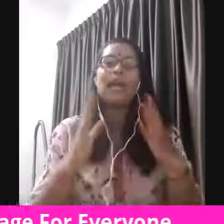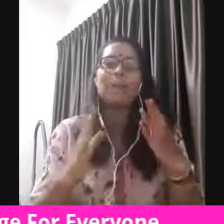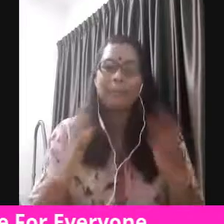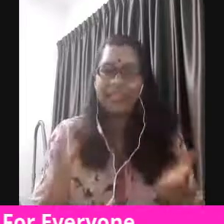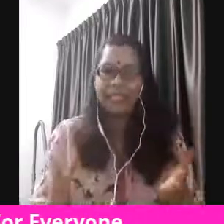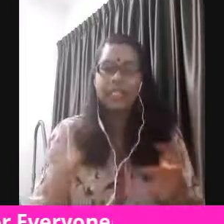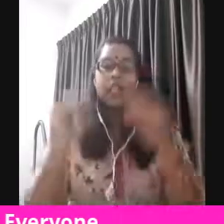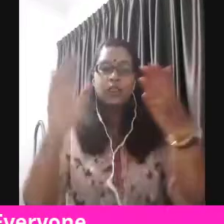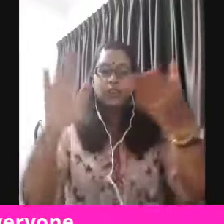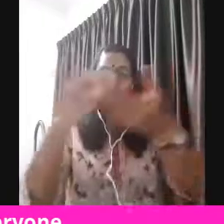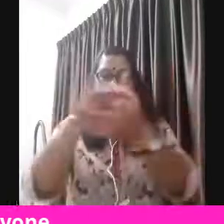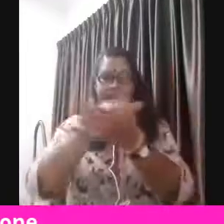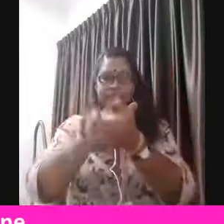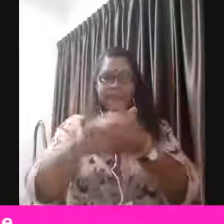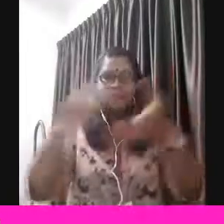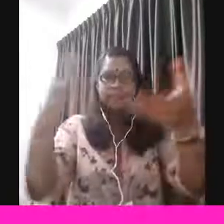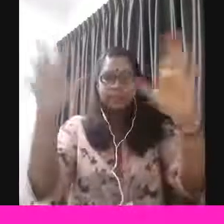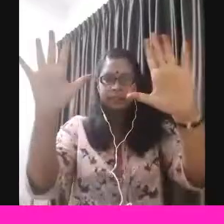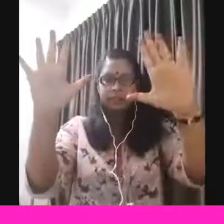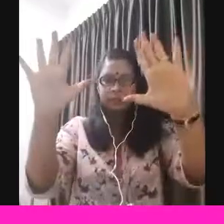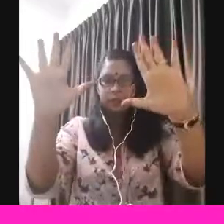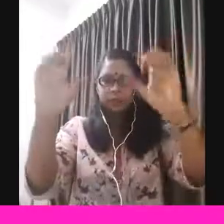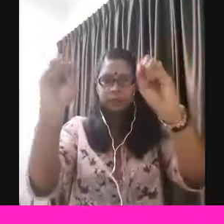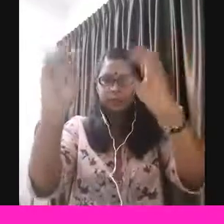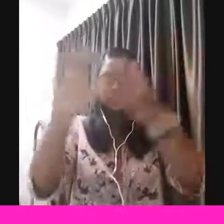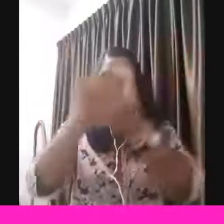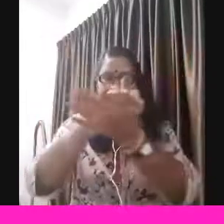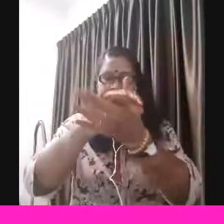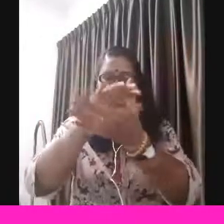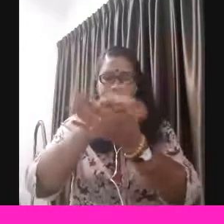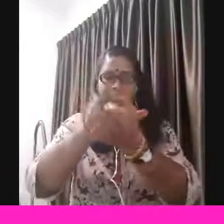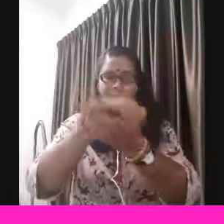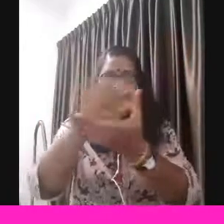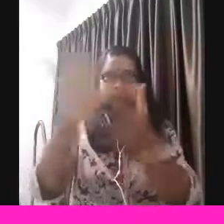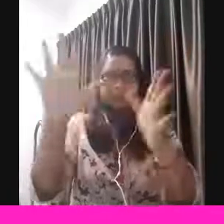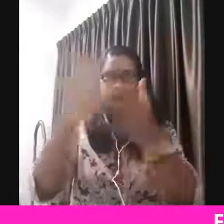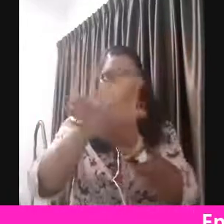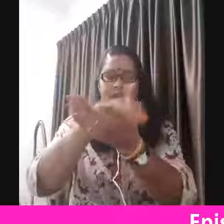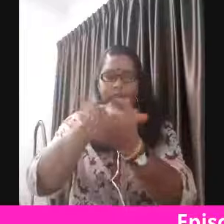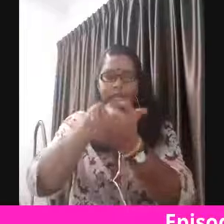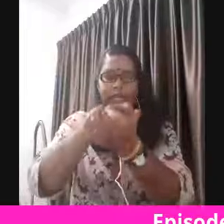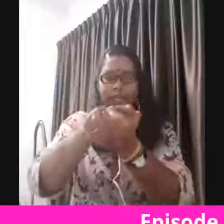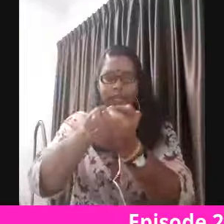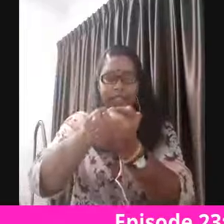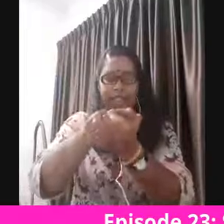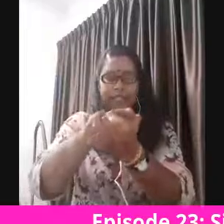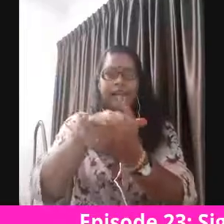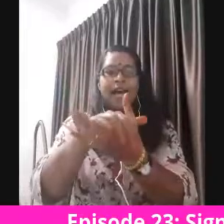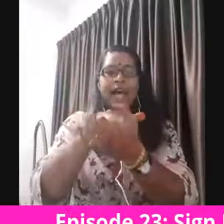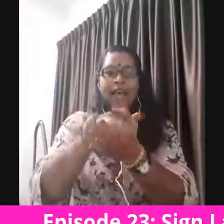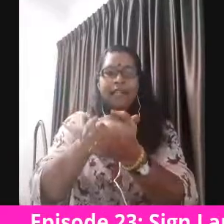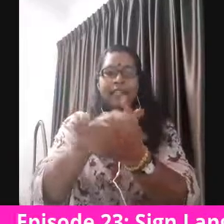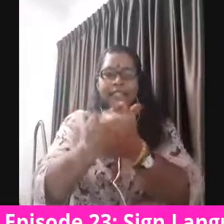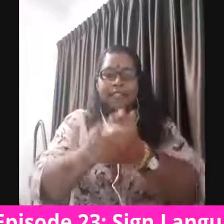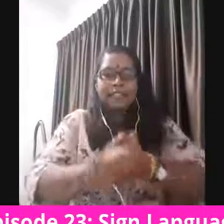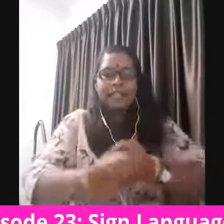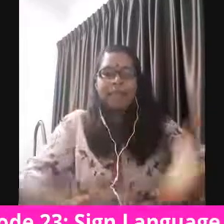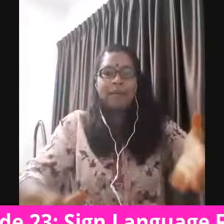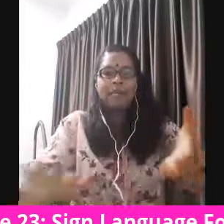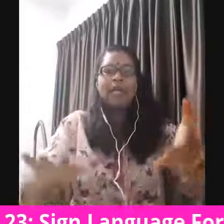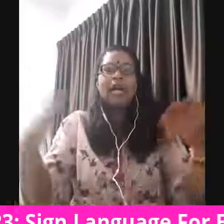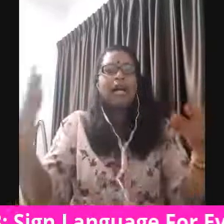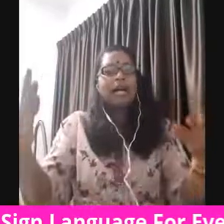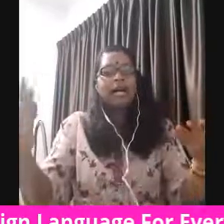say selamat pagi. So this both the hand, okay, Which like hand? this, Over and this is